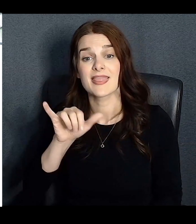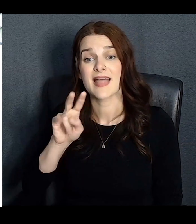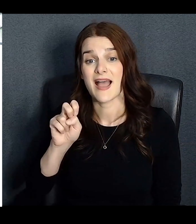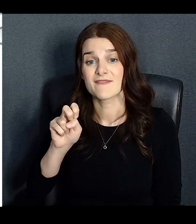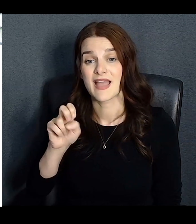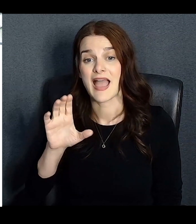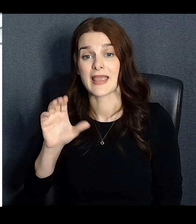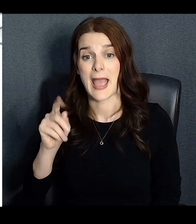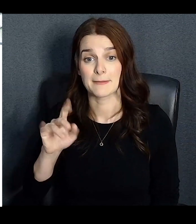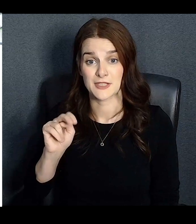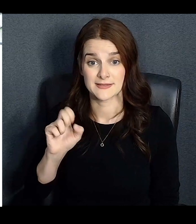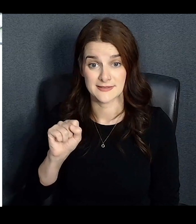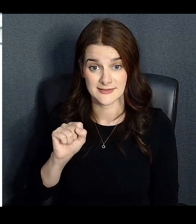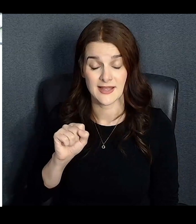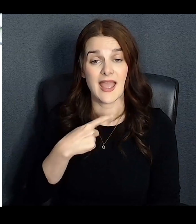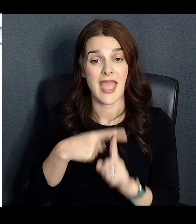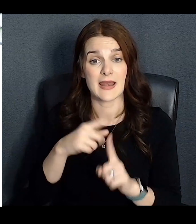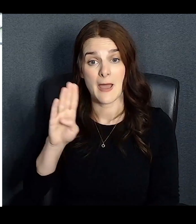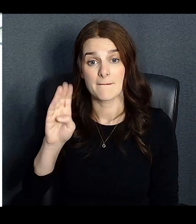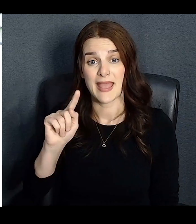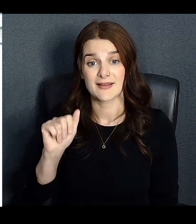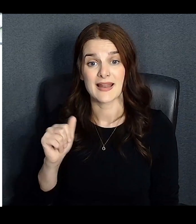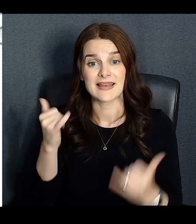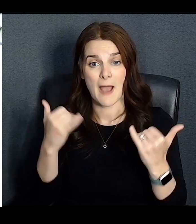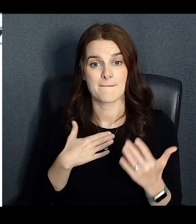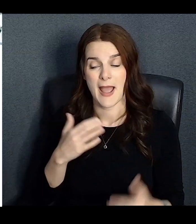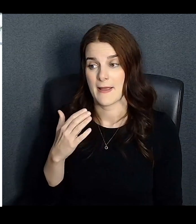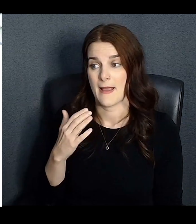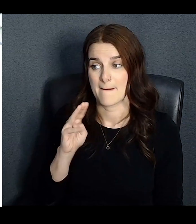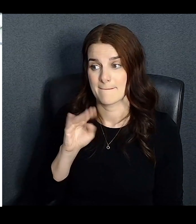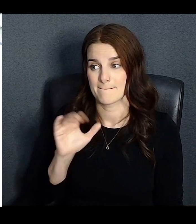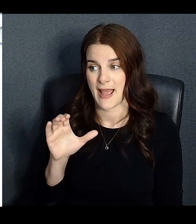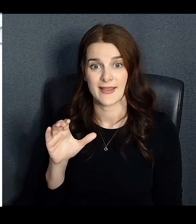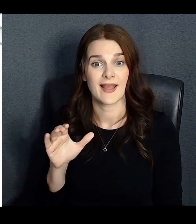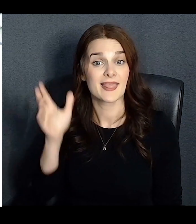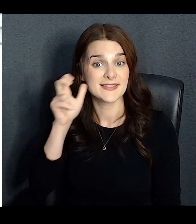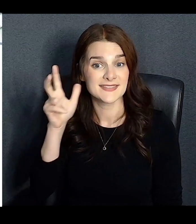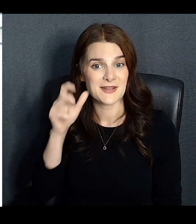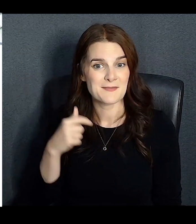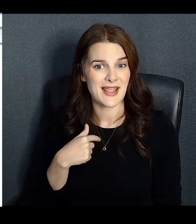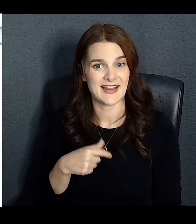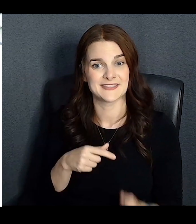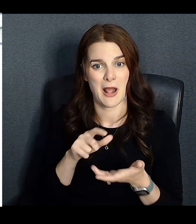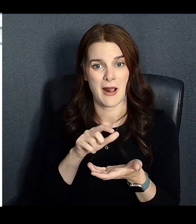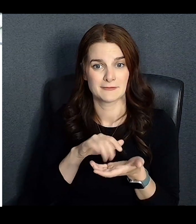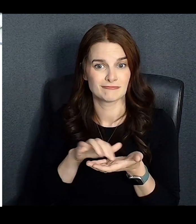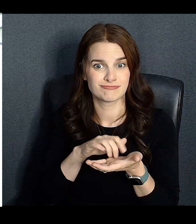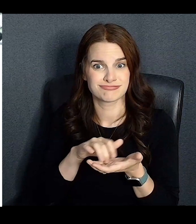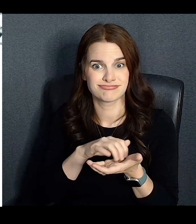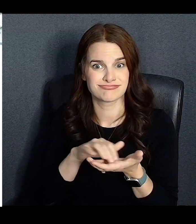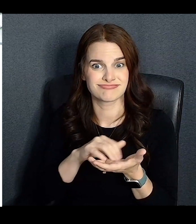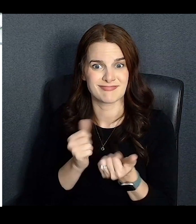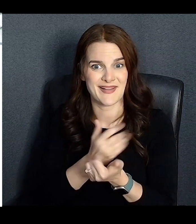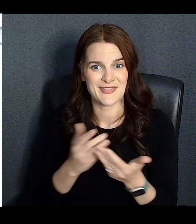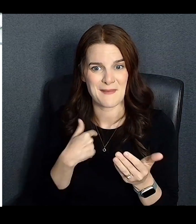live captions in beta. And now my microphone is listening to me and it's saying everything, it's typing everything